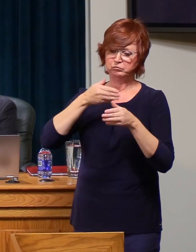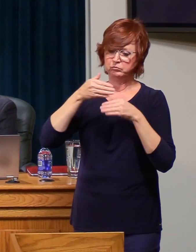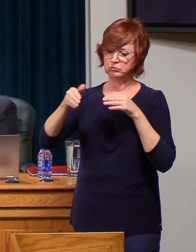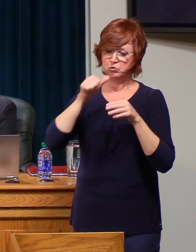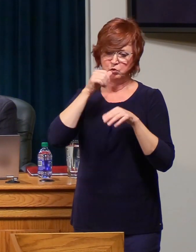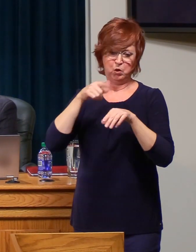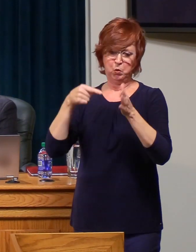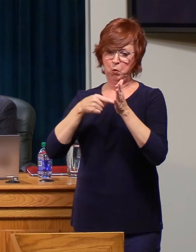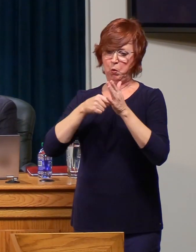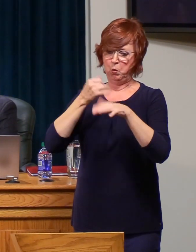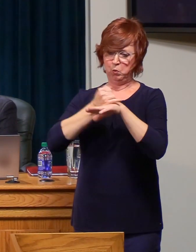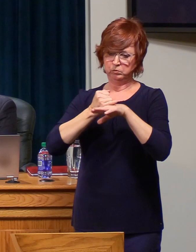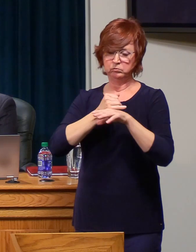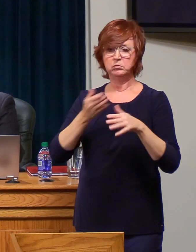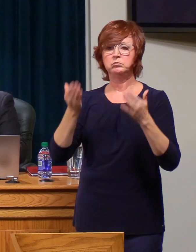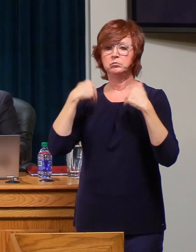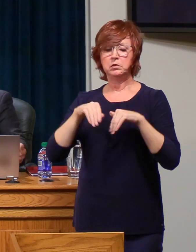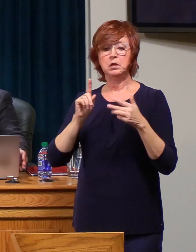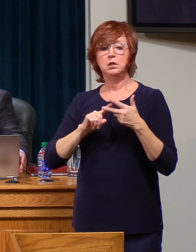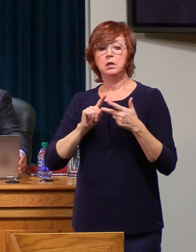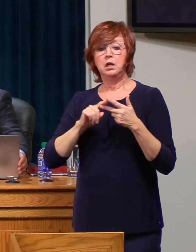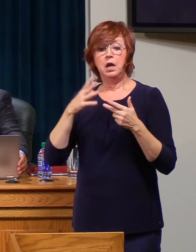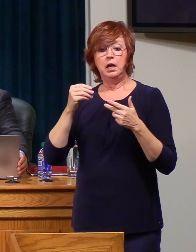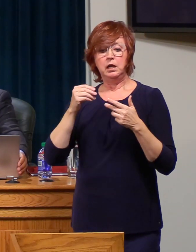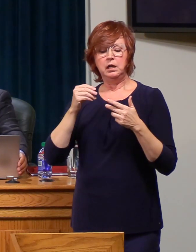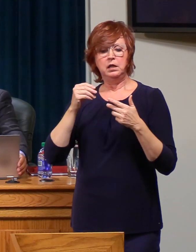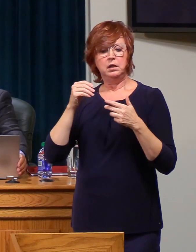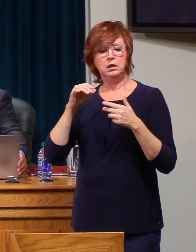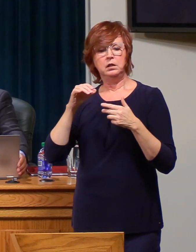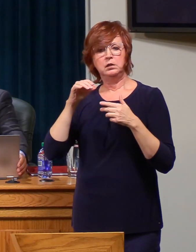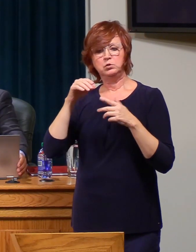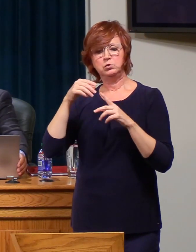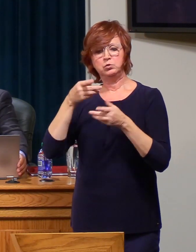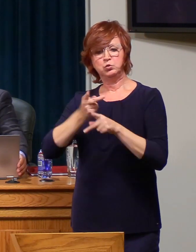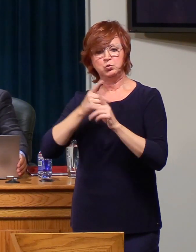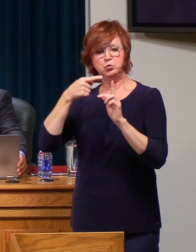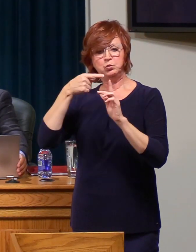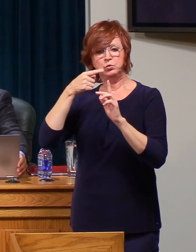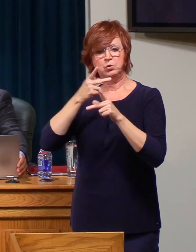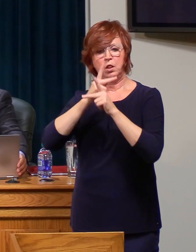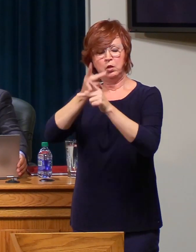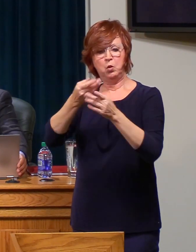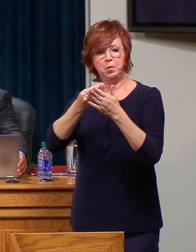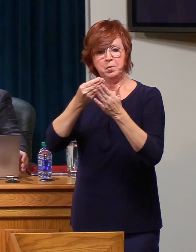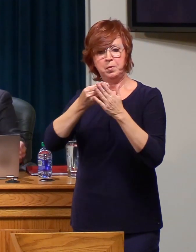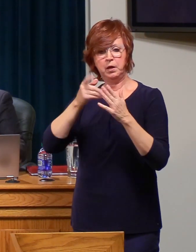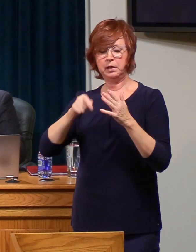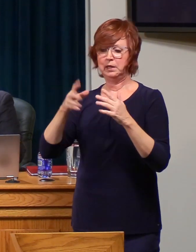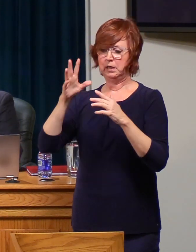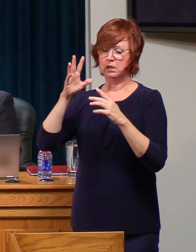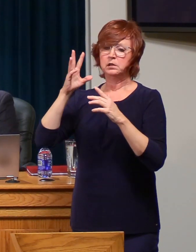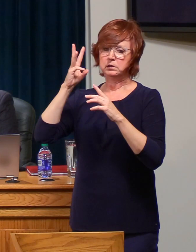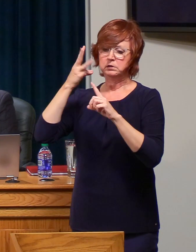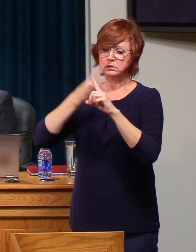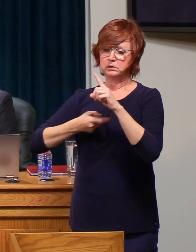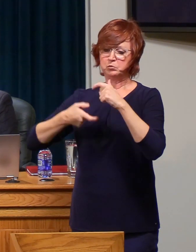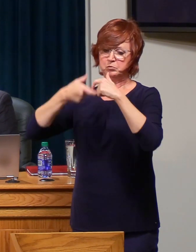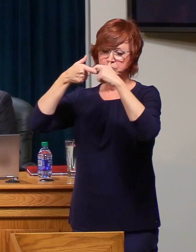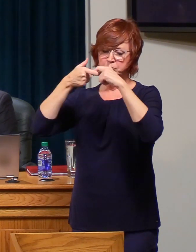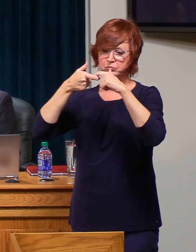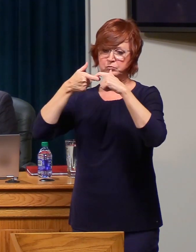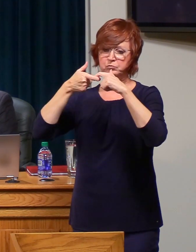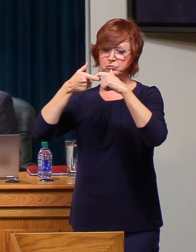a 6-month student loan repayment moratorium has been put in place, mirroring a similar federal provision that was put forward earlier this